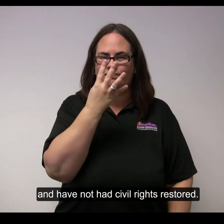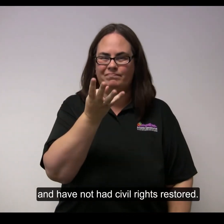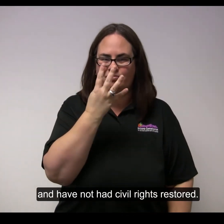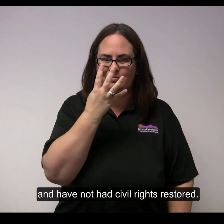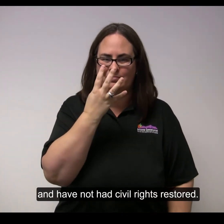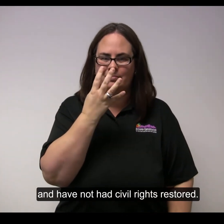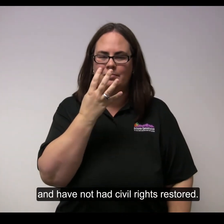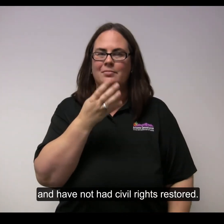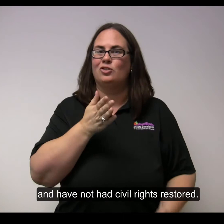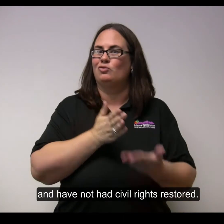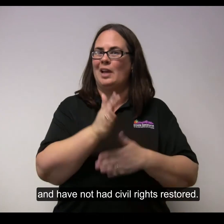restored.